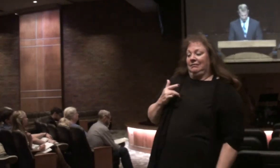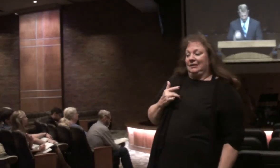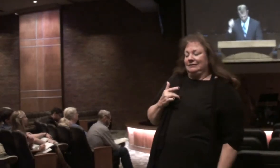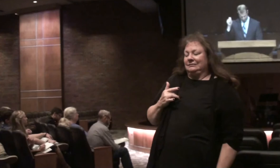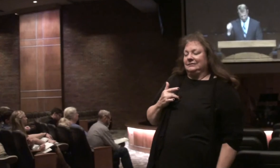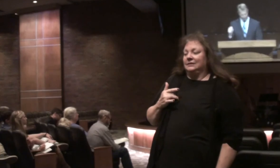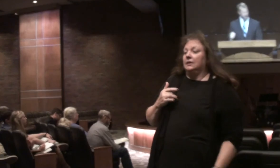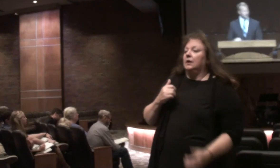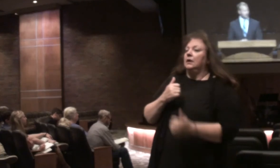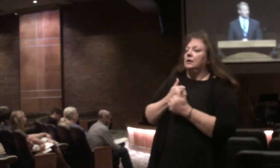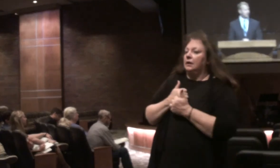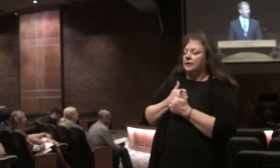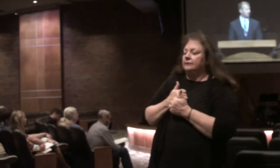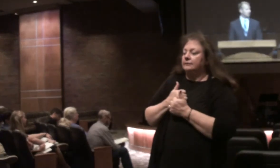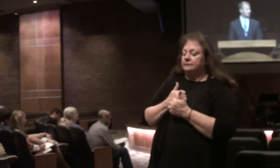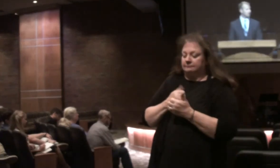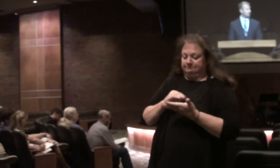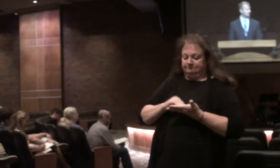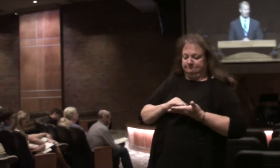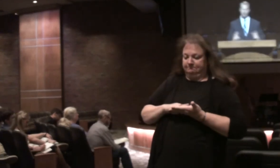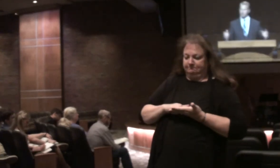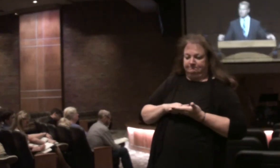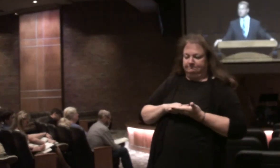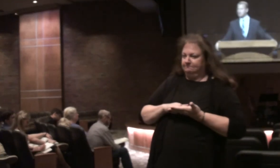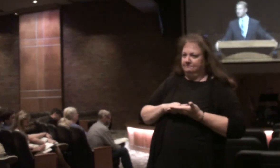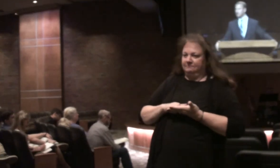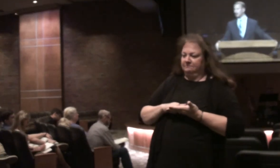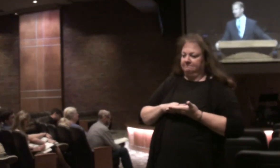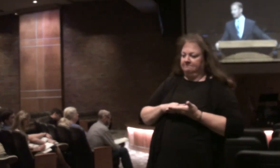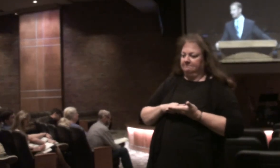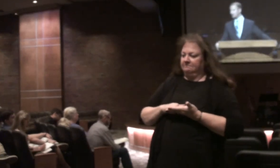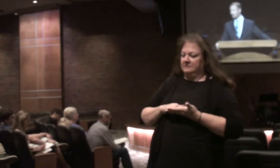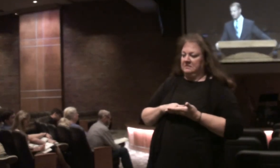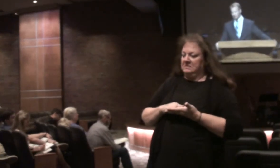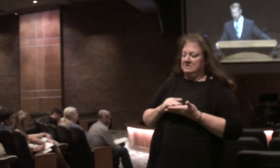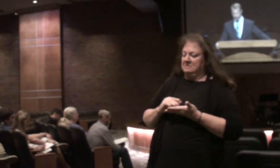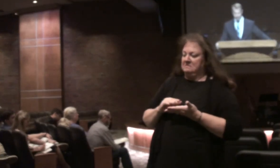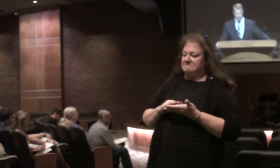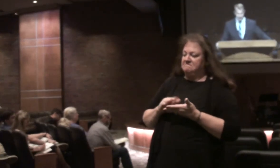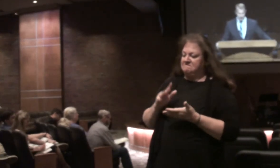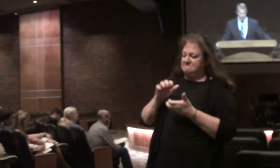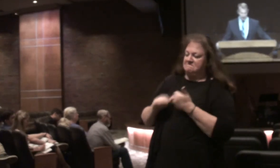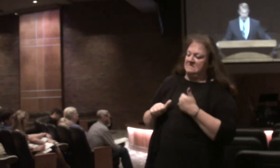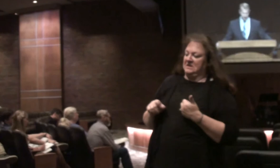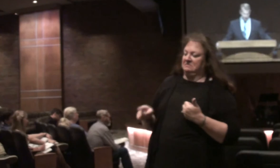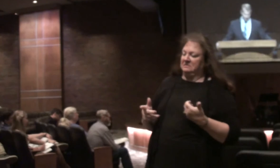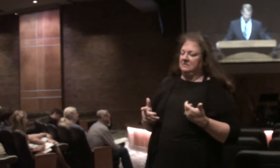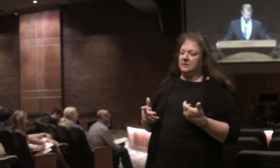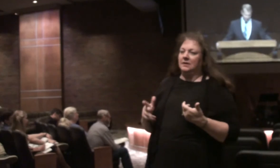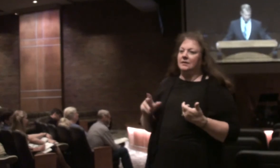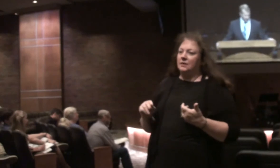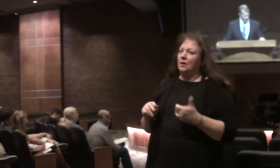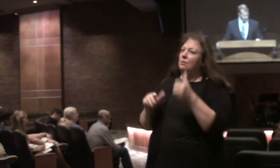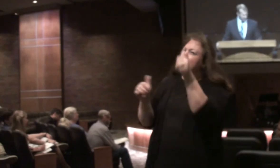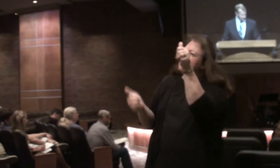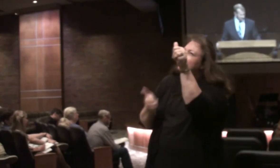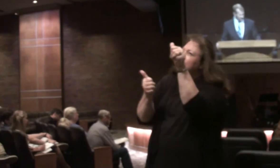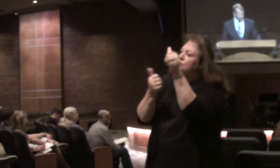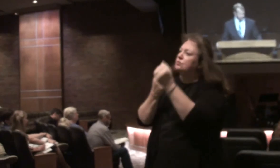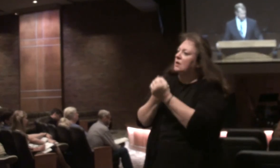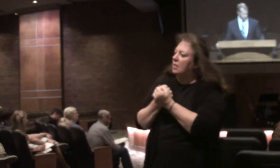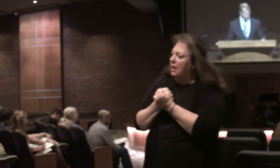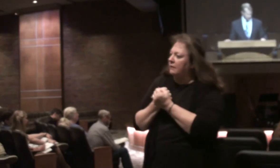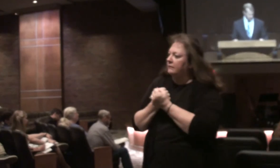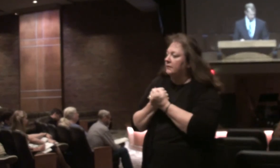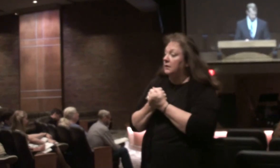going to do? Not going to mark it down. I won't treat them in kind. Pursue love. And a good